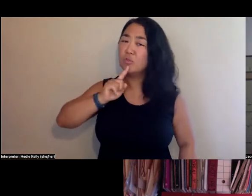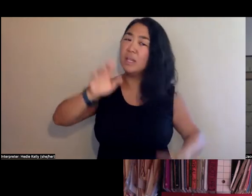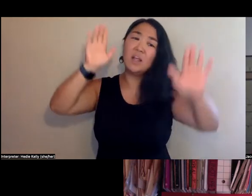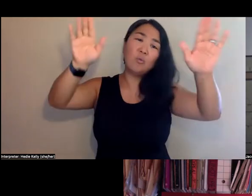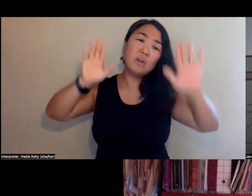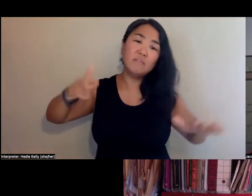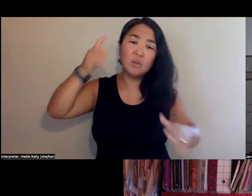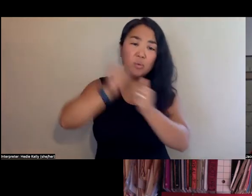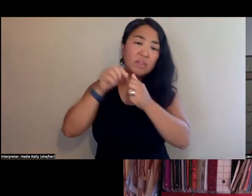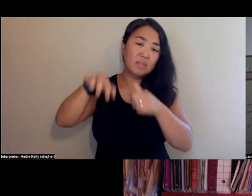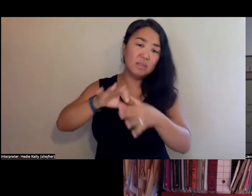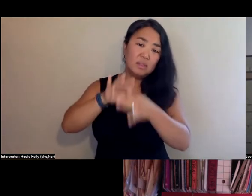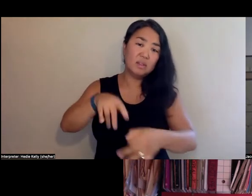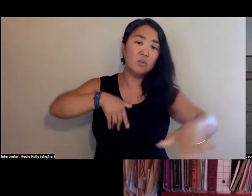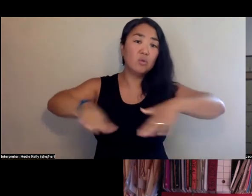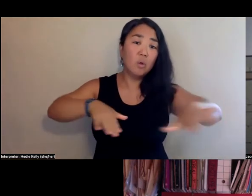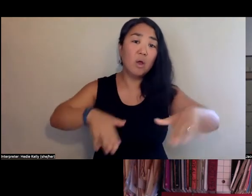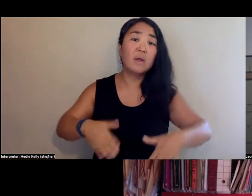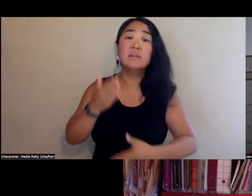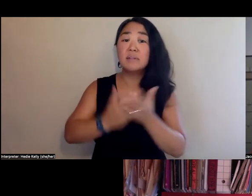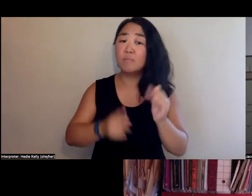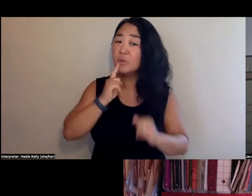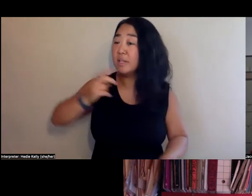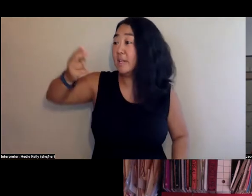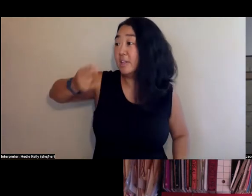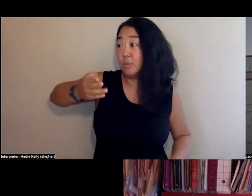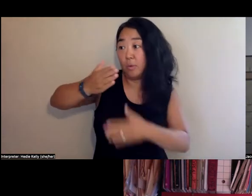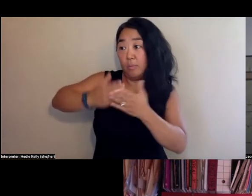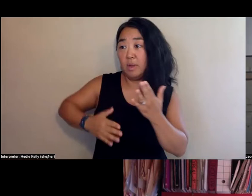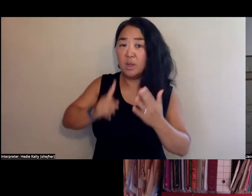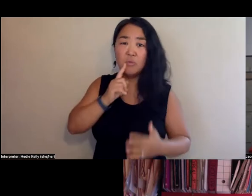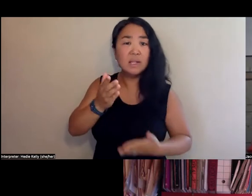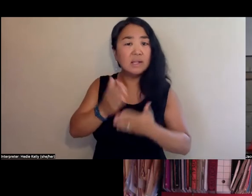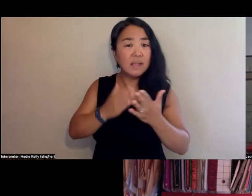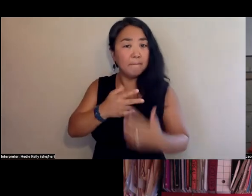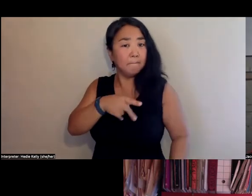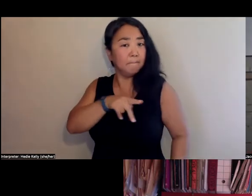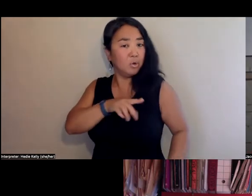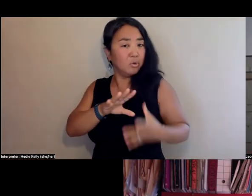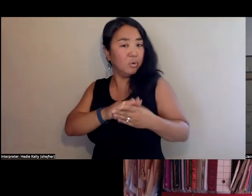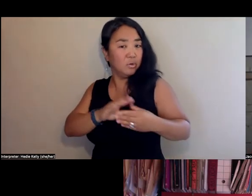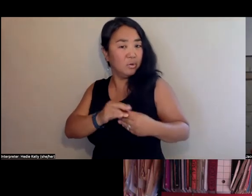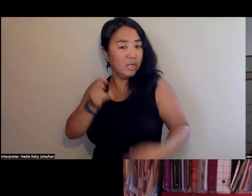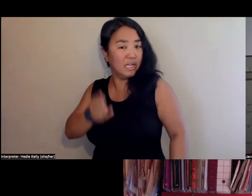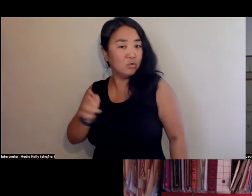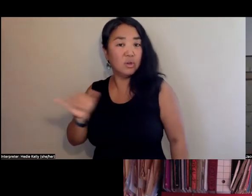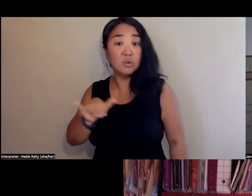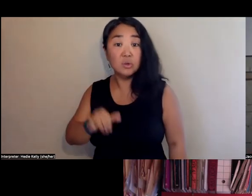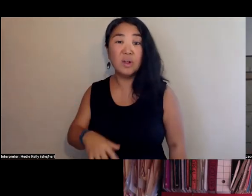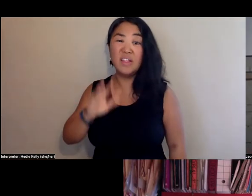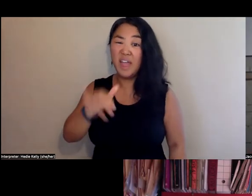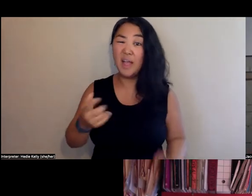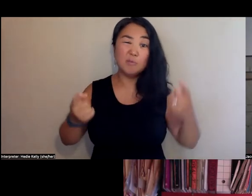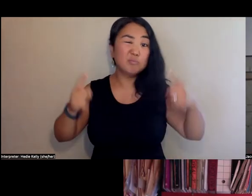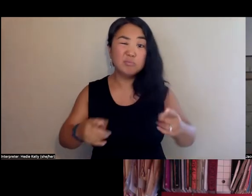it. There's the historic components, and then there's the very personal, our personal histories that are mm-hmm. tied up in this. And this is the thing that happens all the